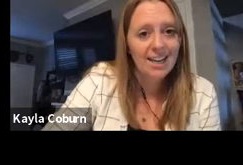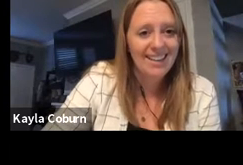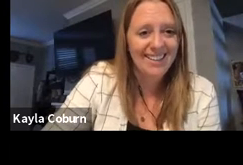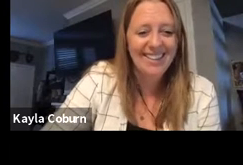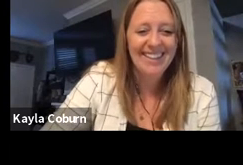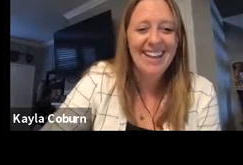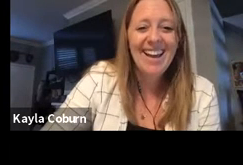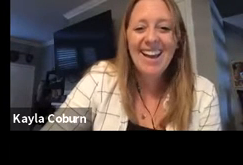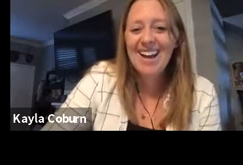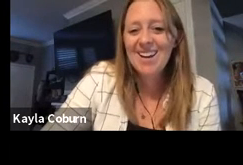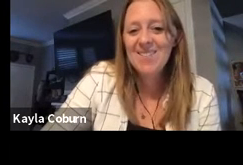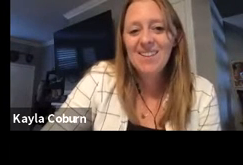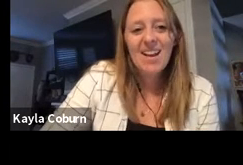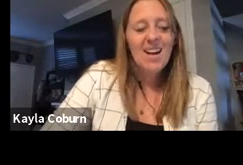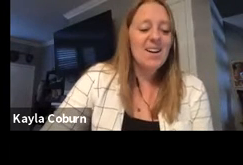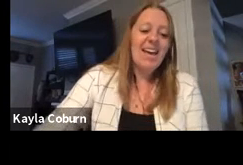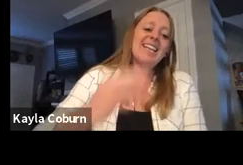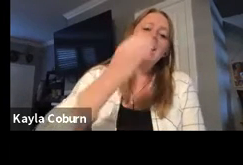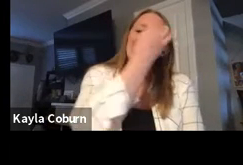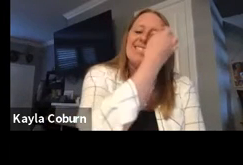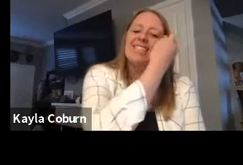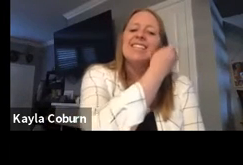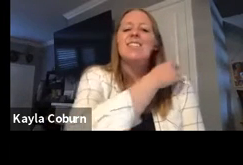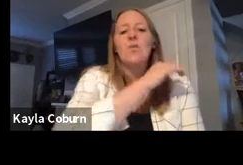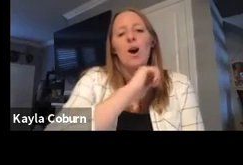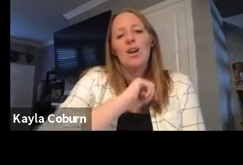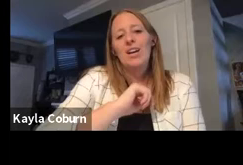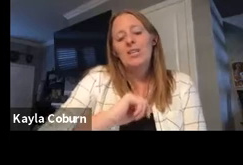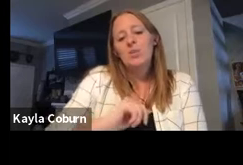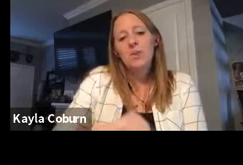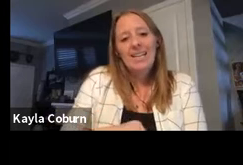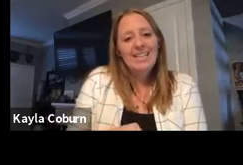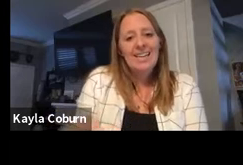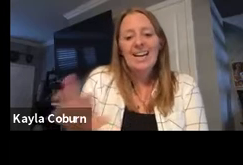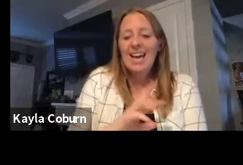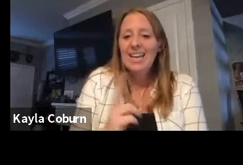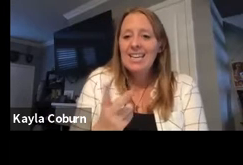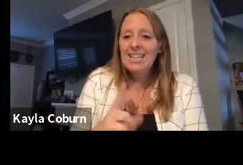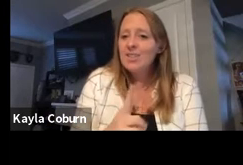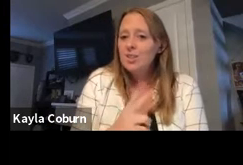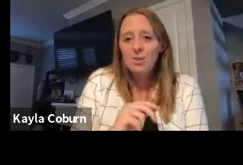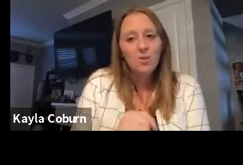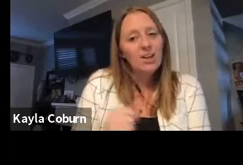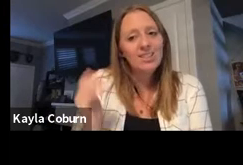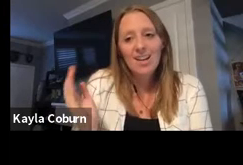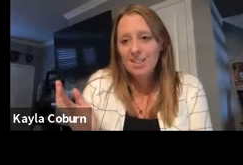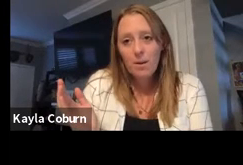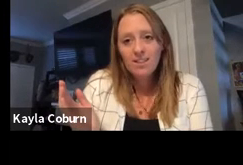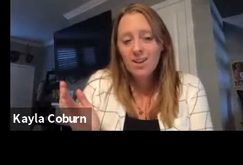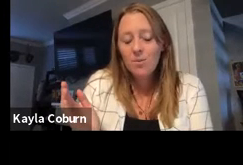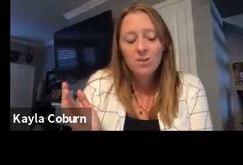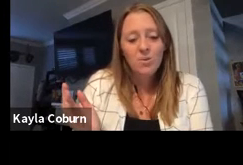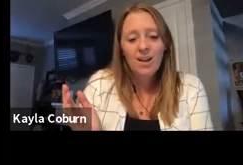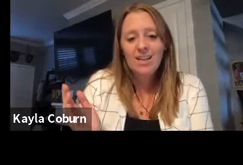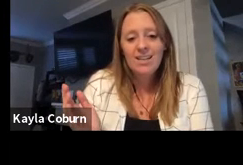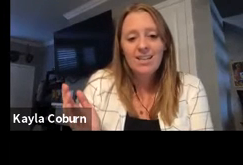training. Um, okay, next is water and drink. Again, these are two where it just kind of depends